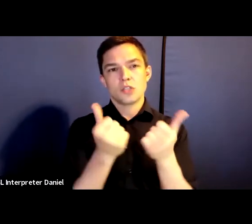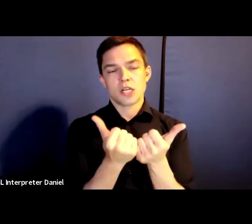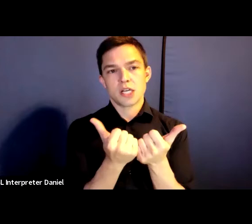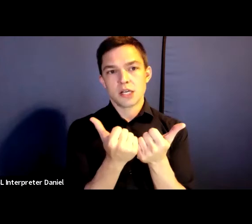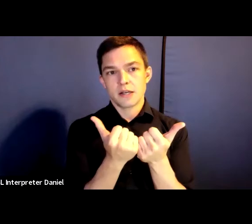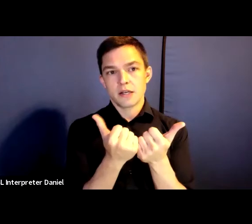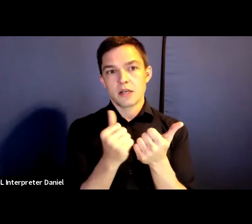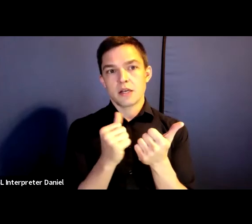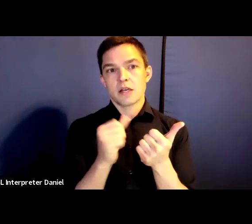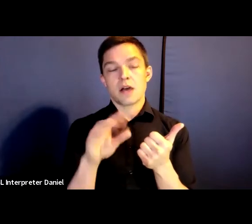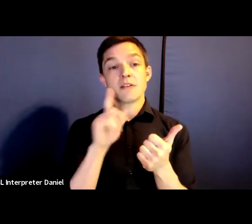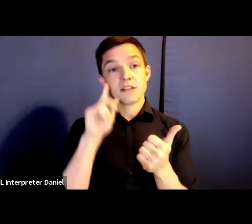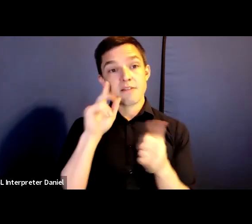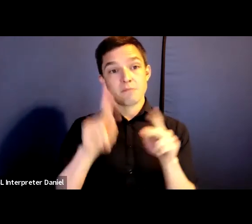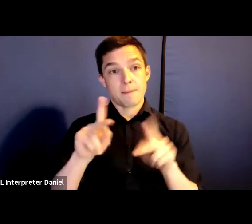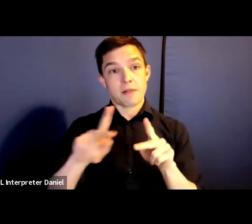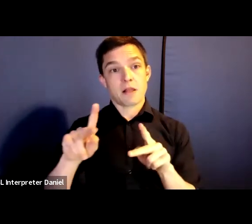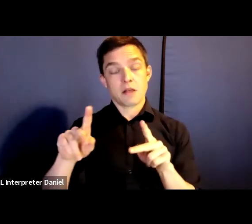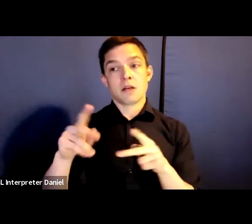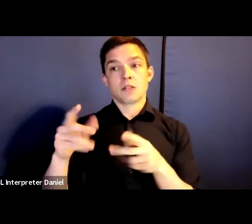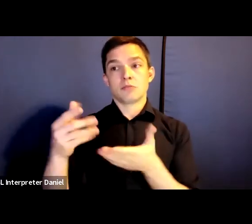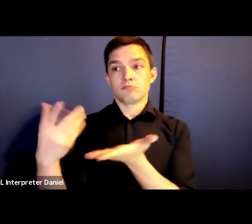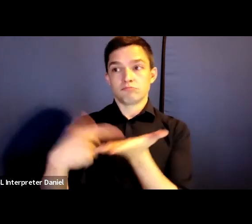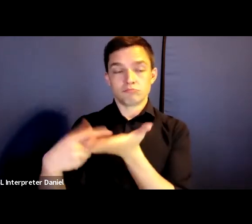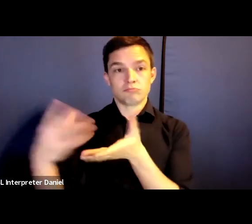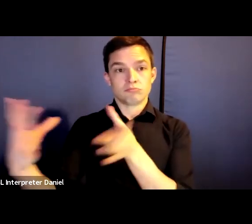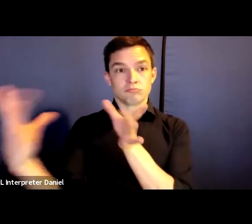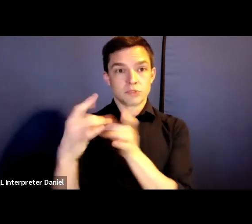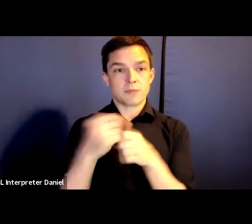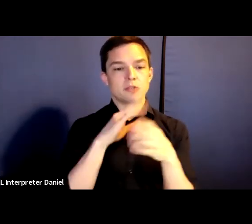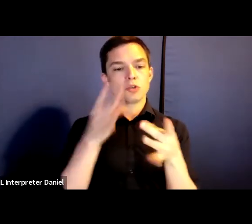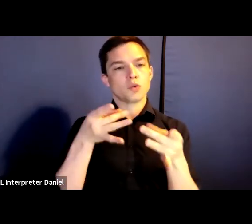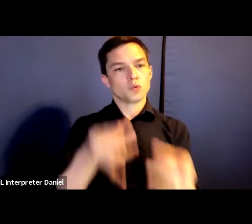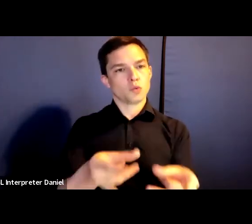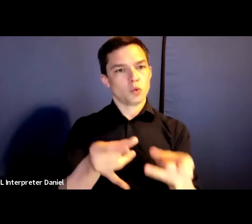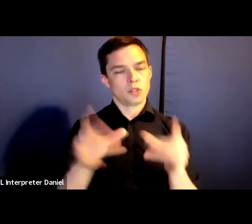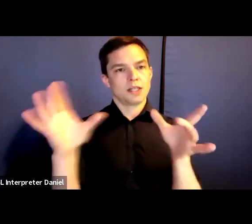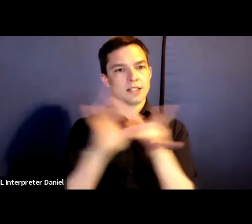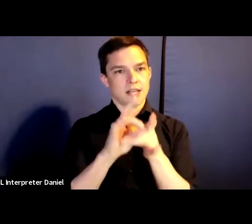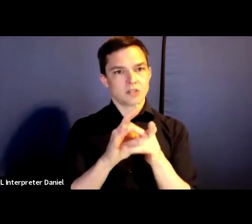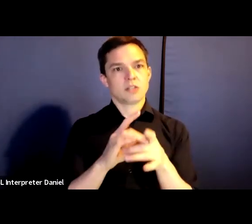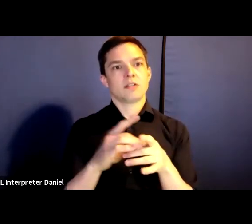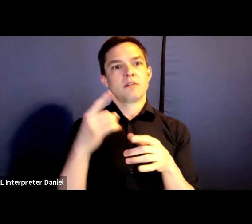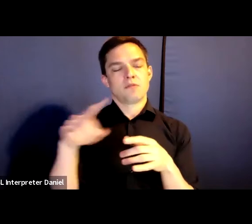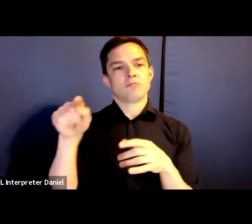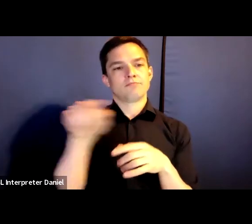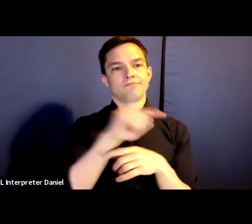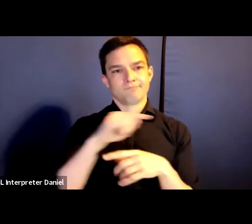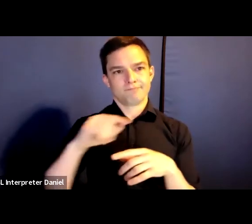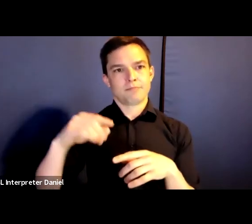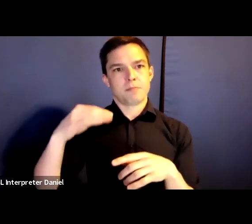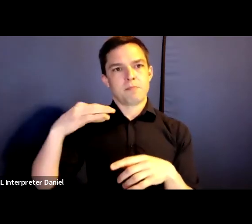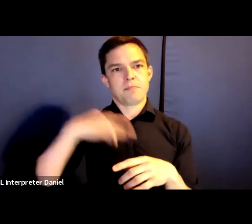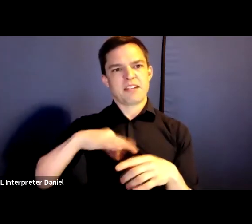National Association of Deaf People to ensure a smooth connection and communication with the hearing impaired beneficiaries. Our